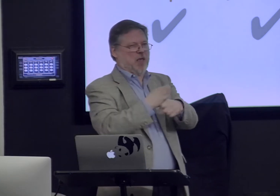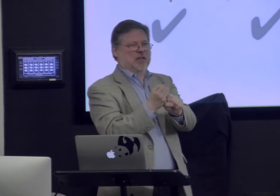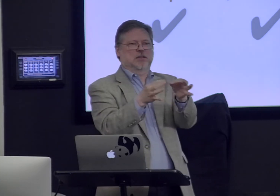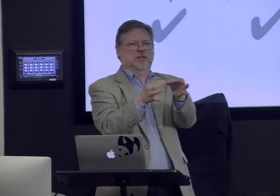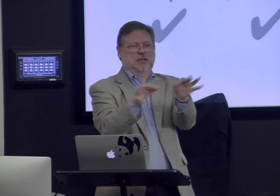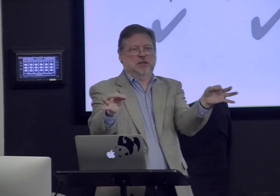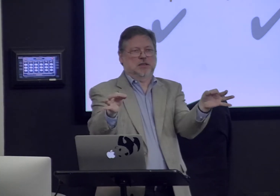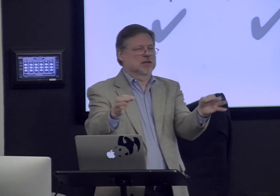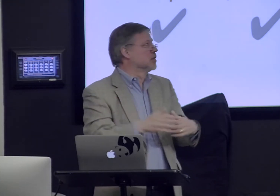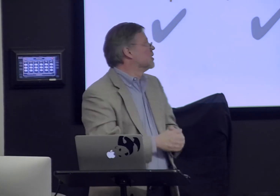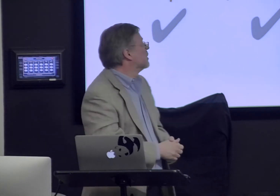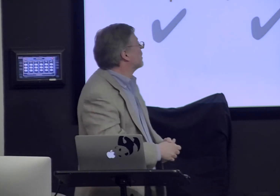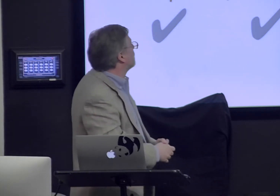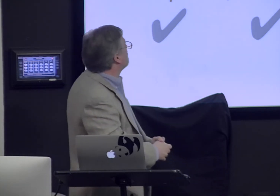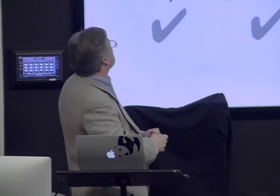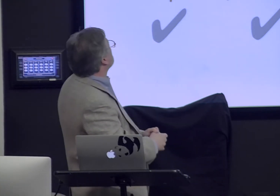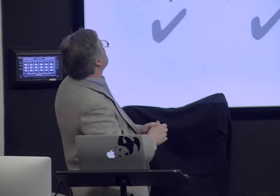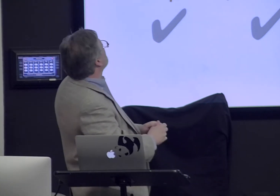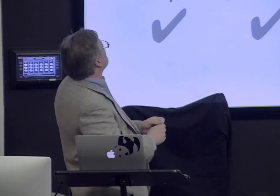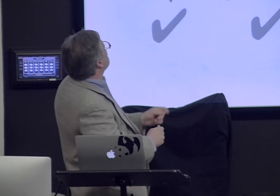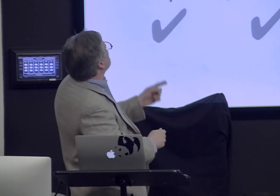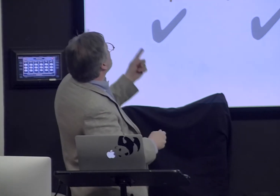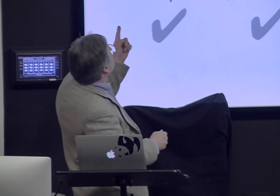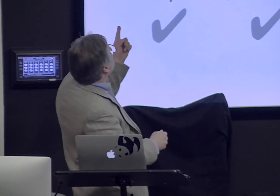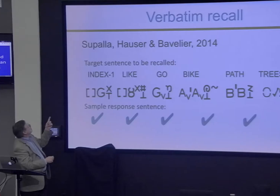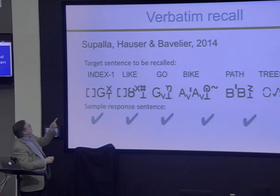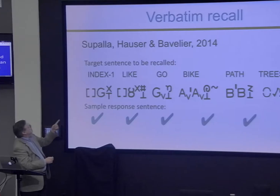creating stimulus material for different types of experiments.